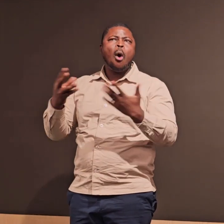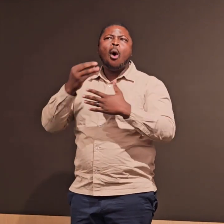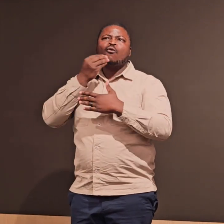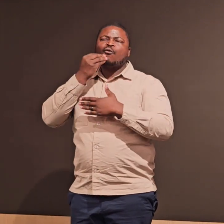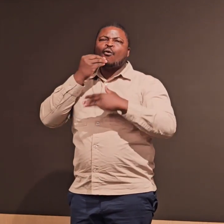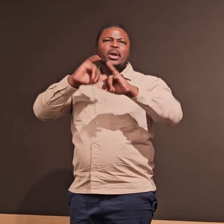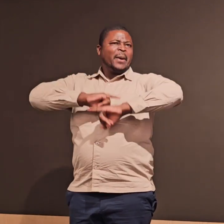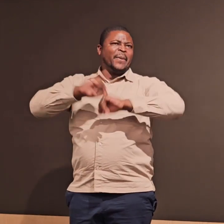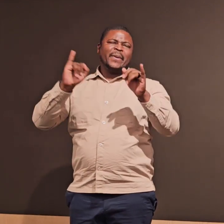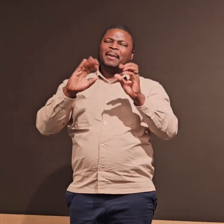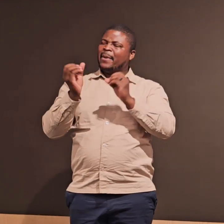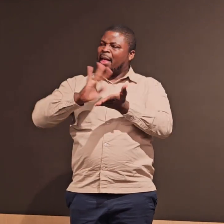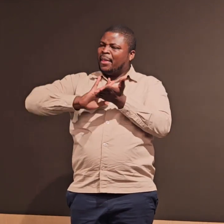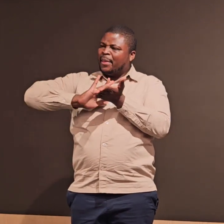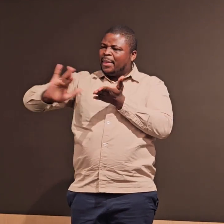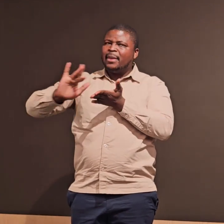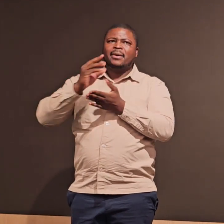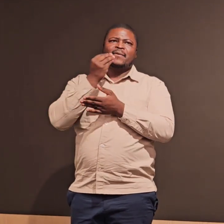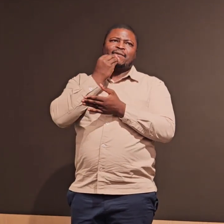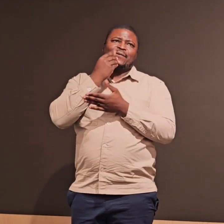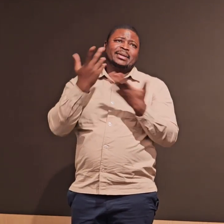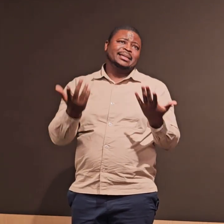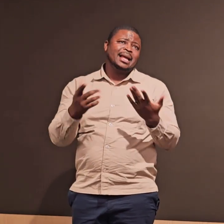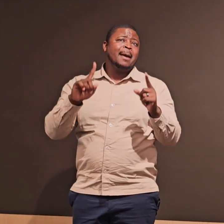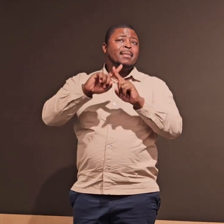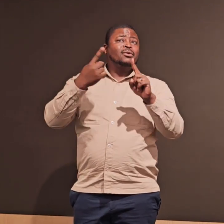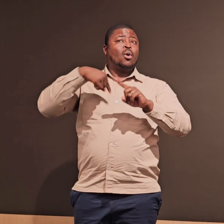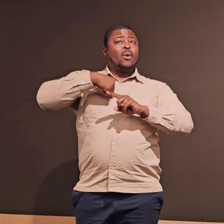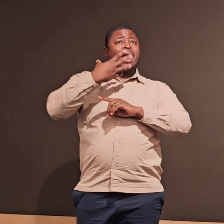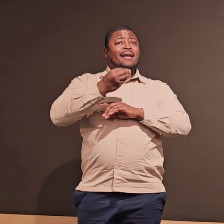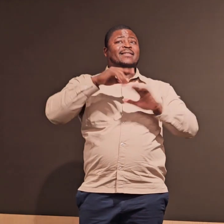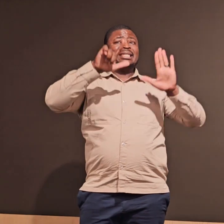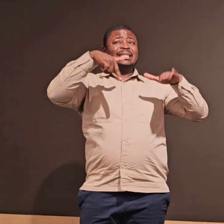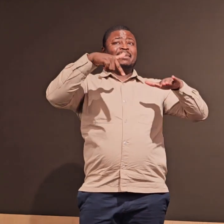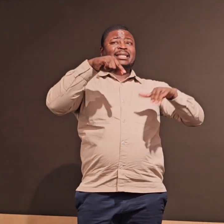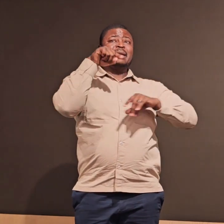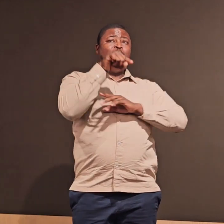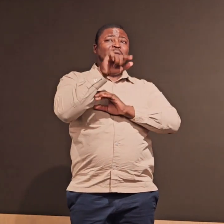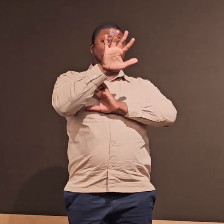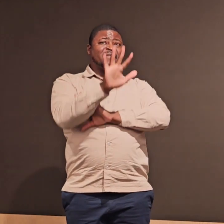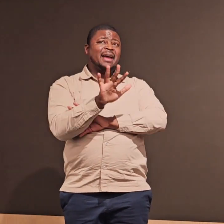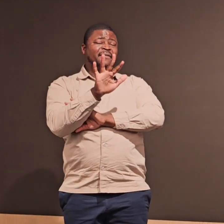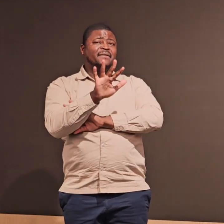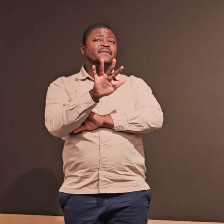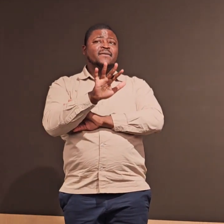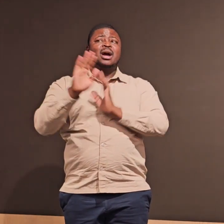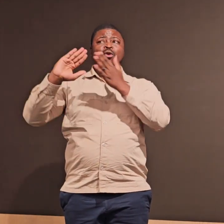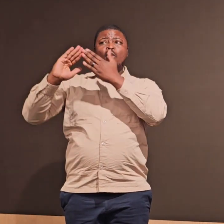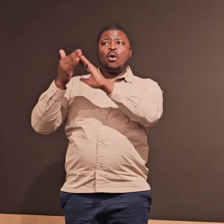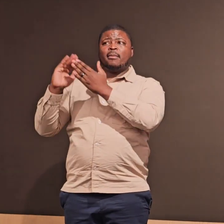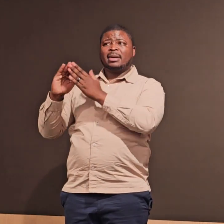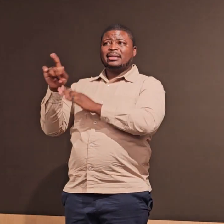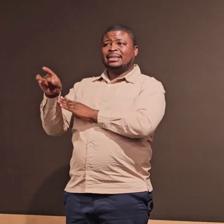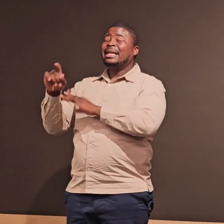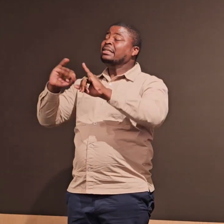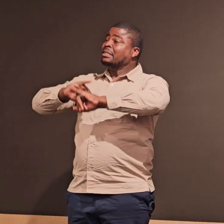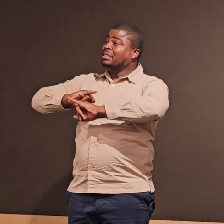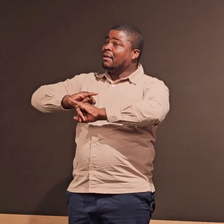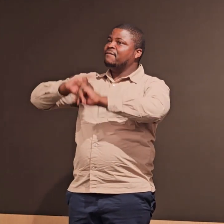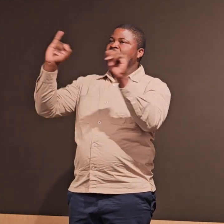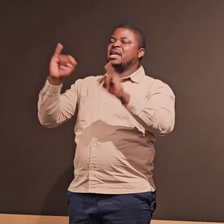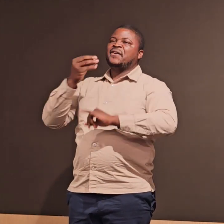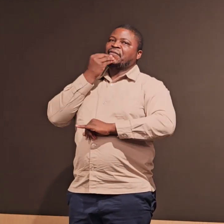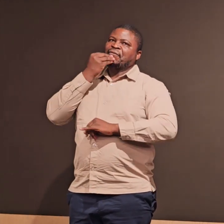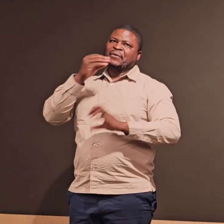food insecure. But in this case, we have about 17.5% of our communities that are severely